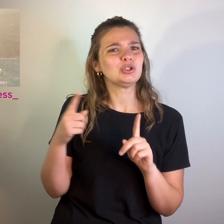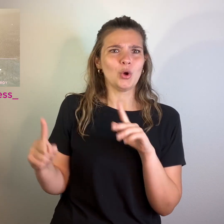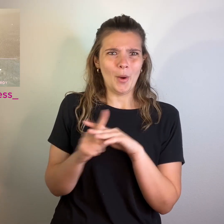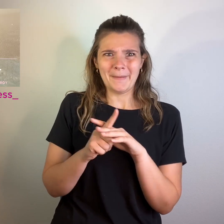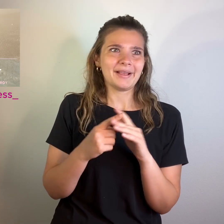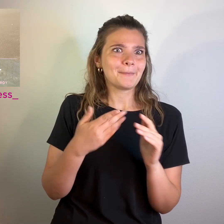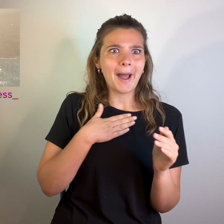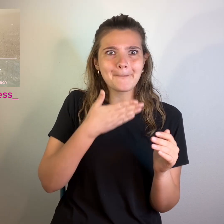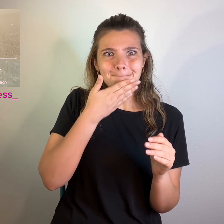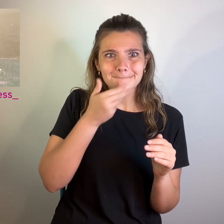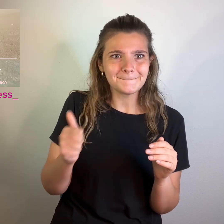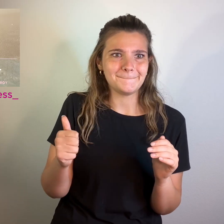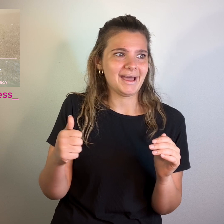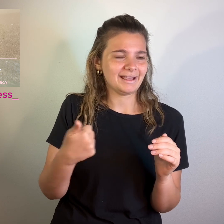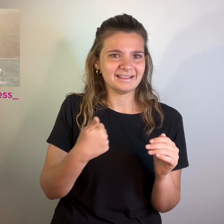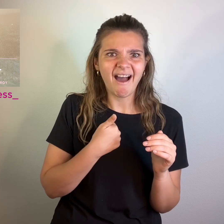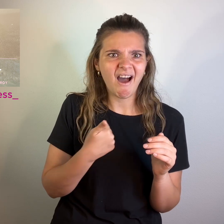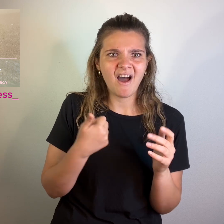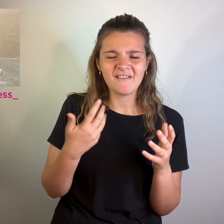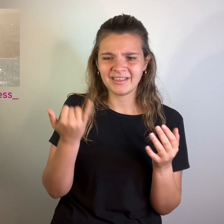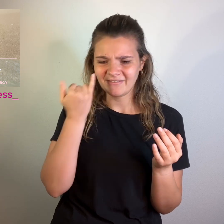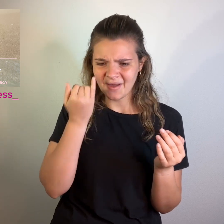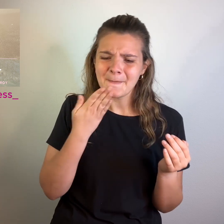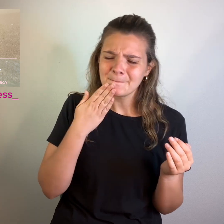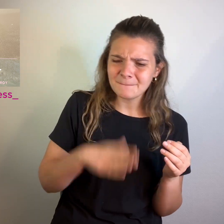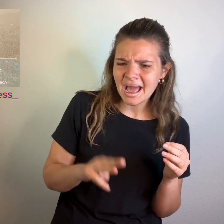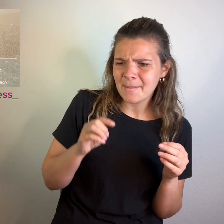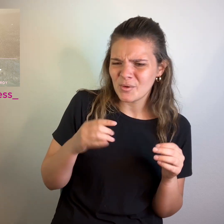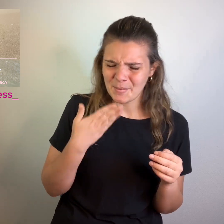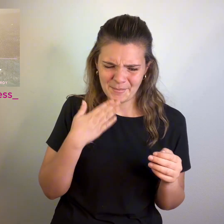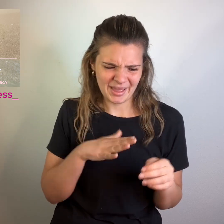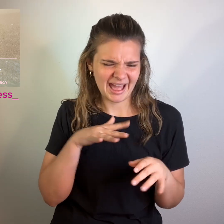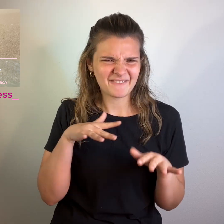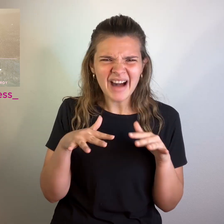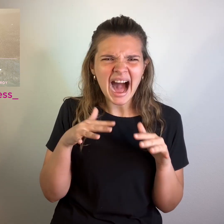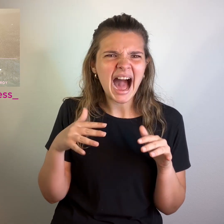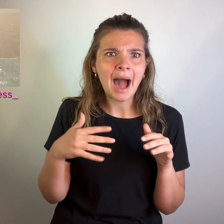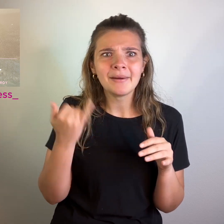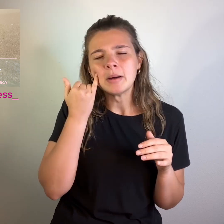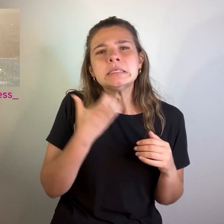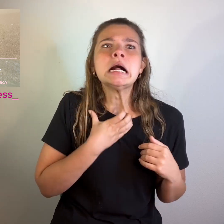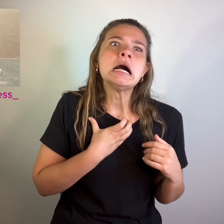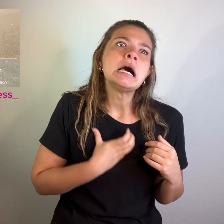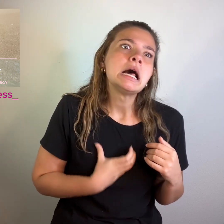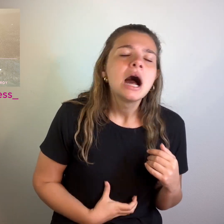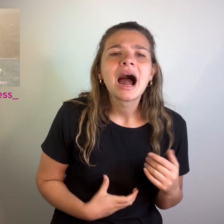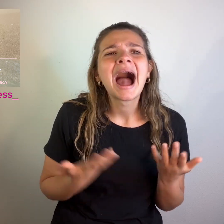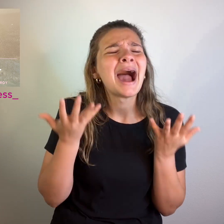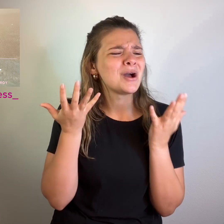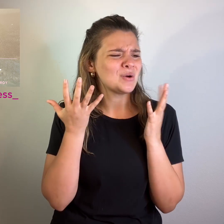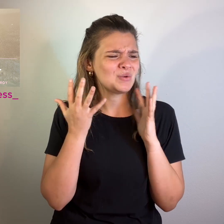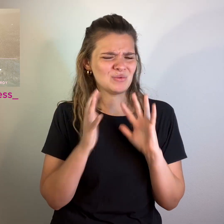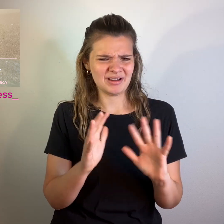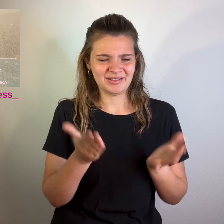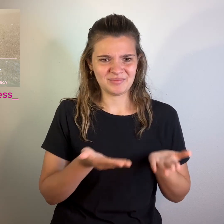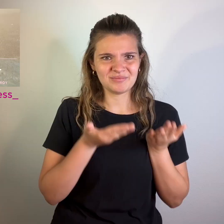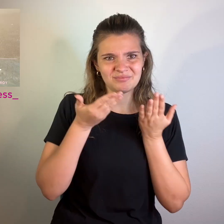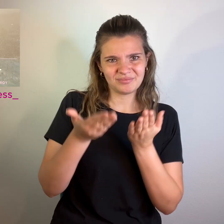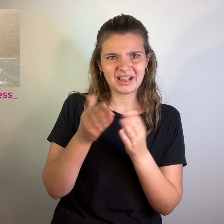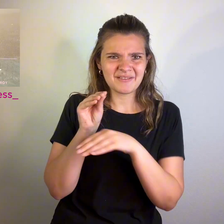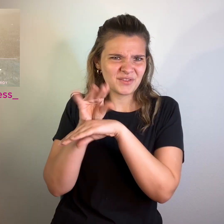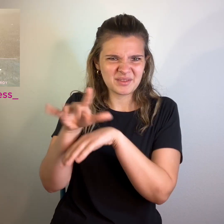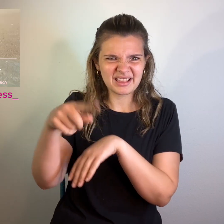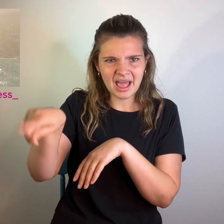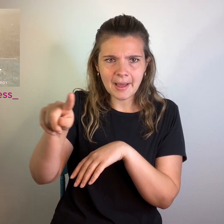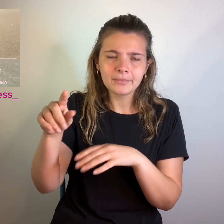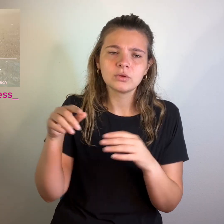a bad mood, I'm starving, like anything could be going on, I don't want to bring it to them. So a perfect example of this